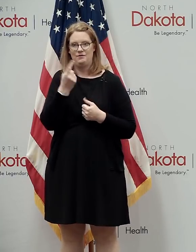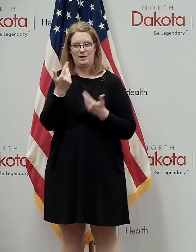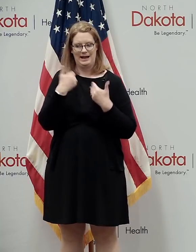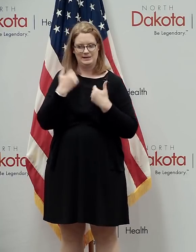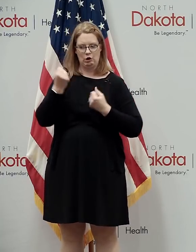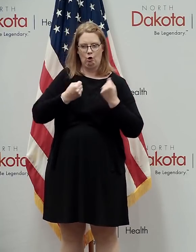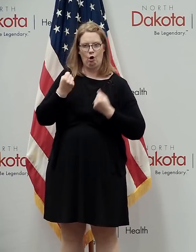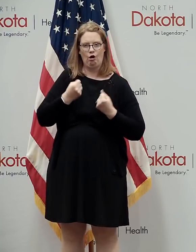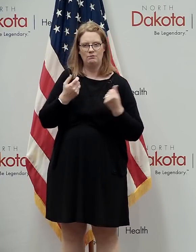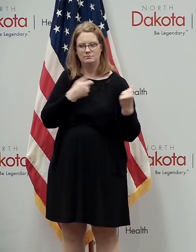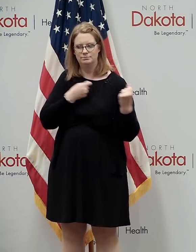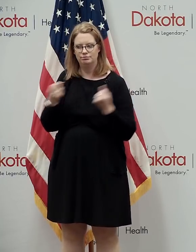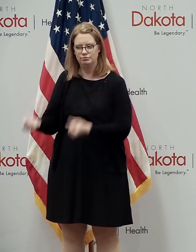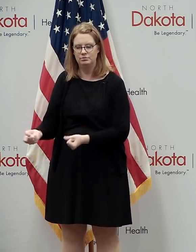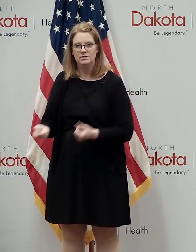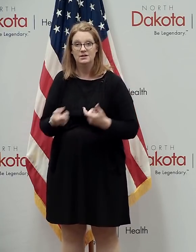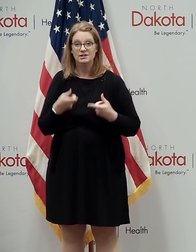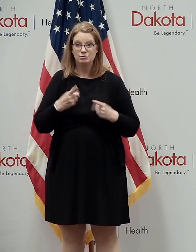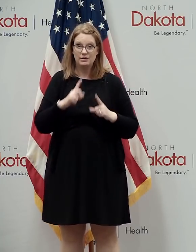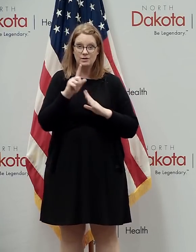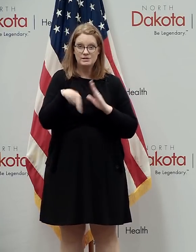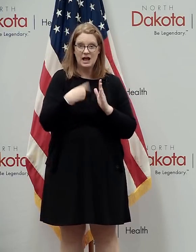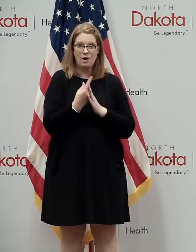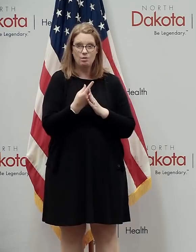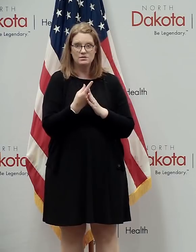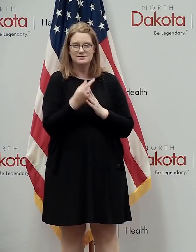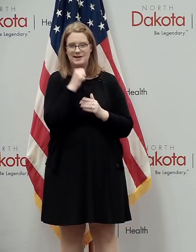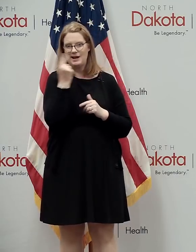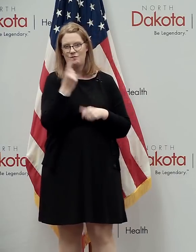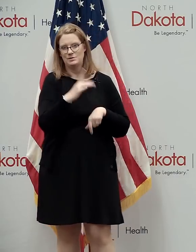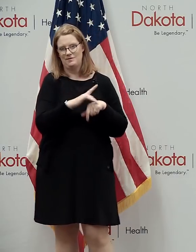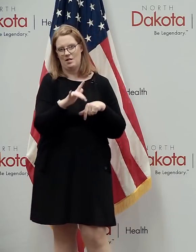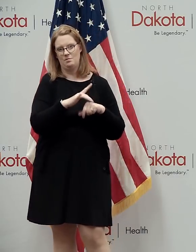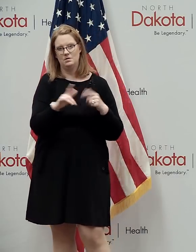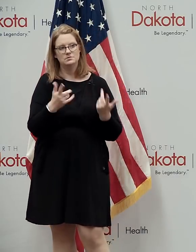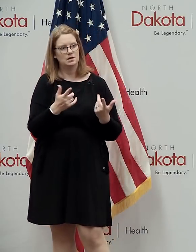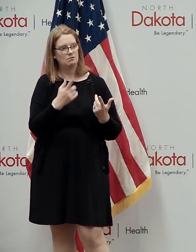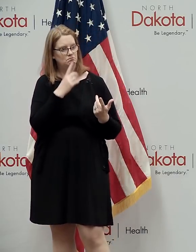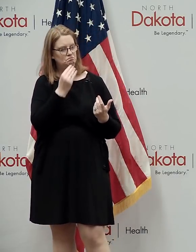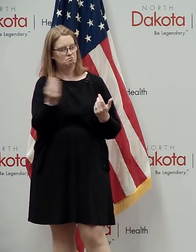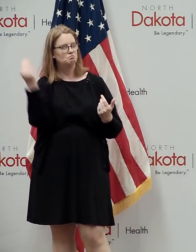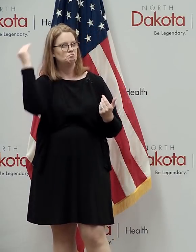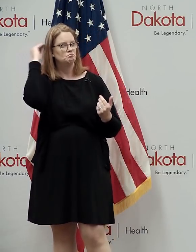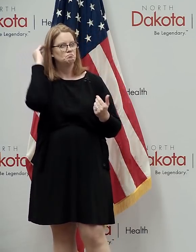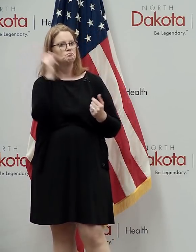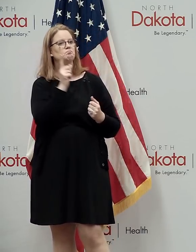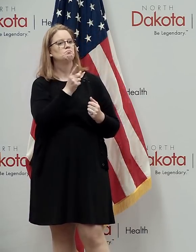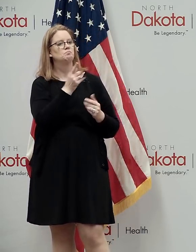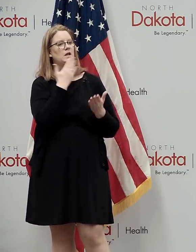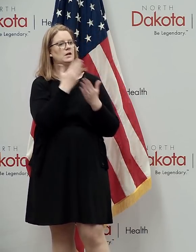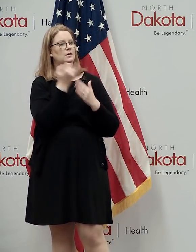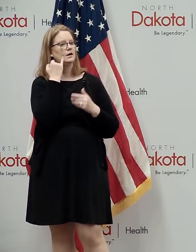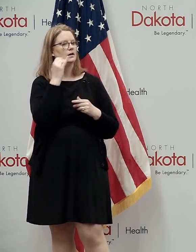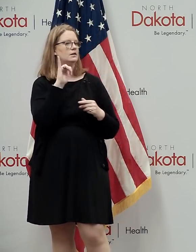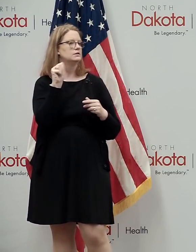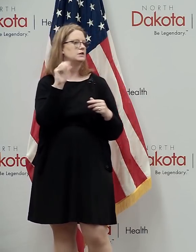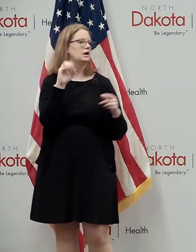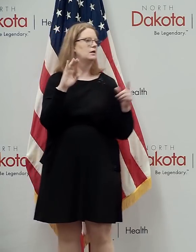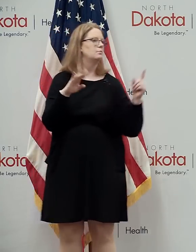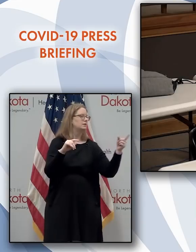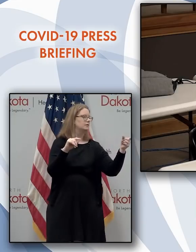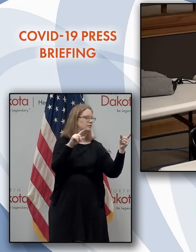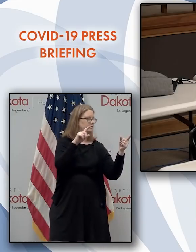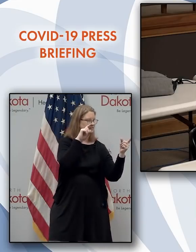not everybody's available during those hours. So great point, and we'll make sure we keep expanding those opportunities. Jacob. Governor, you